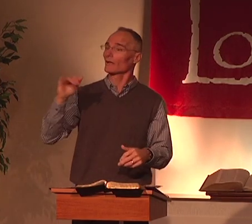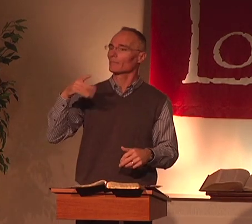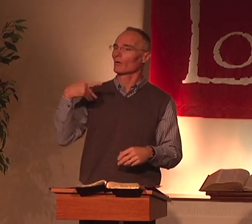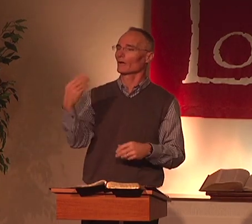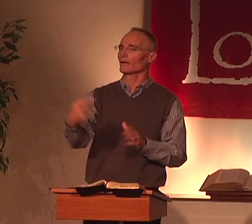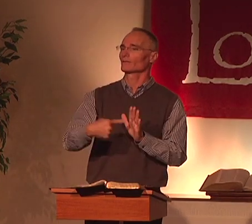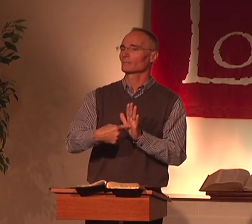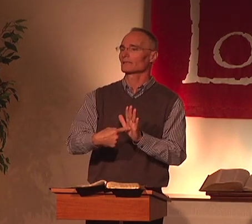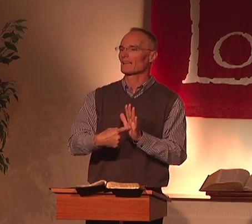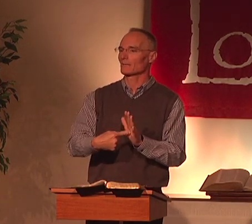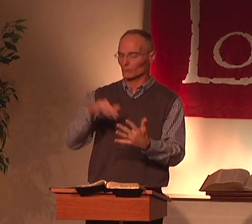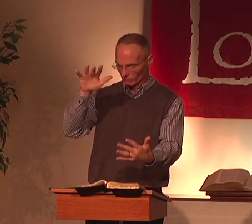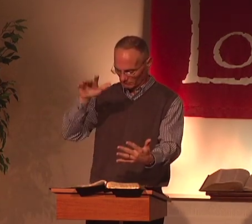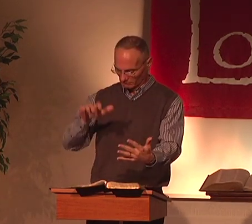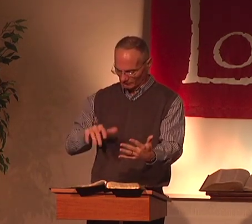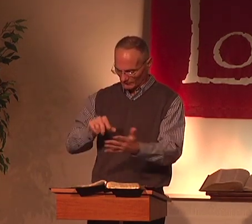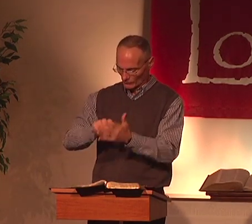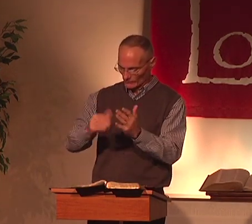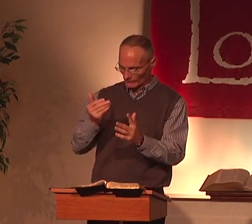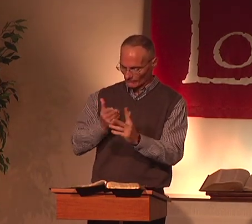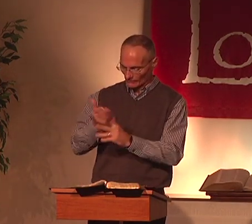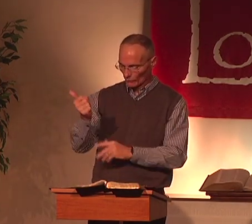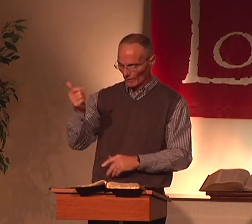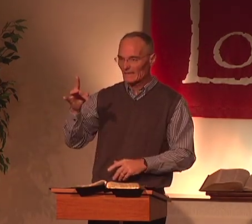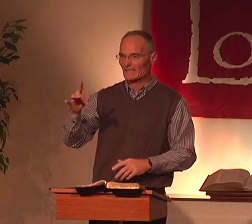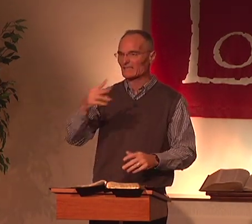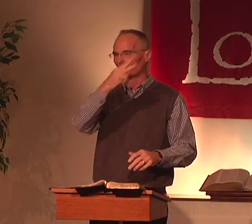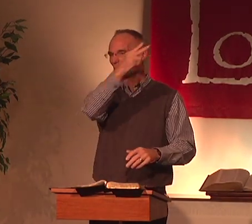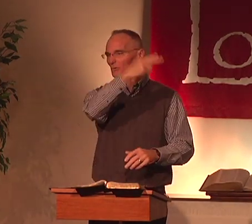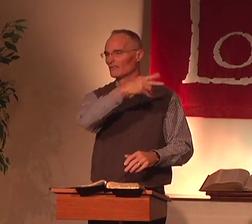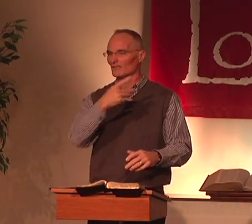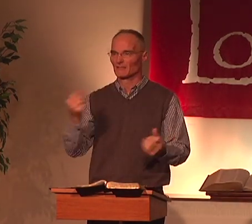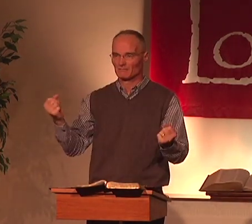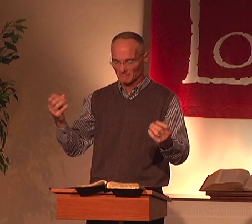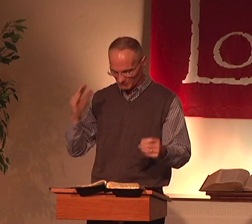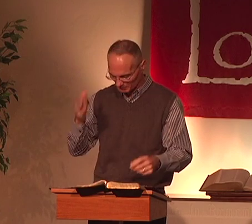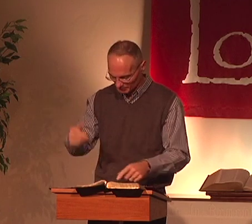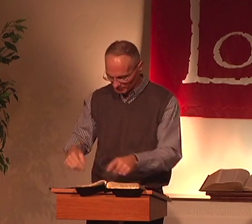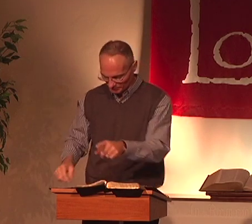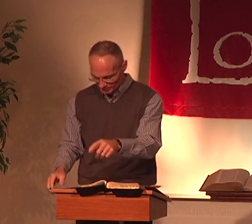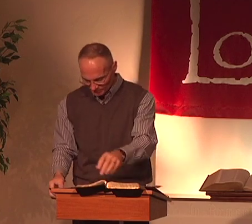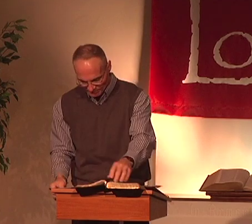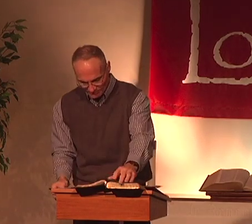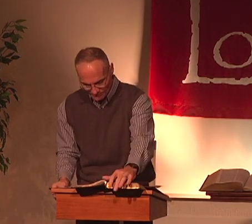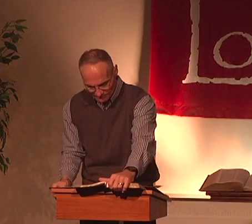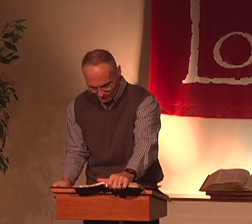And what that Looks like Paul gives us Some examples Here in this passage So you can read That and then I'll sign it